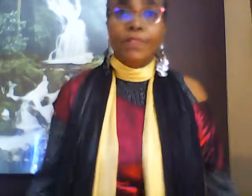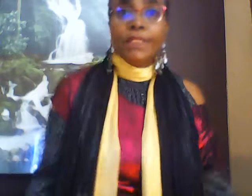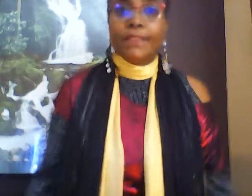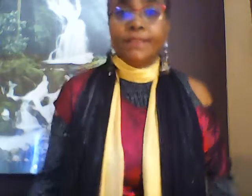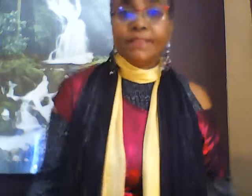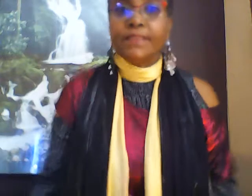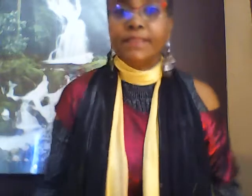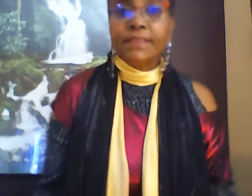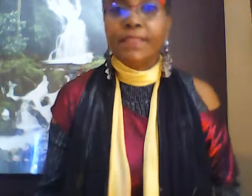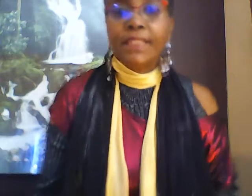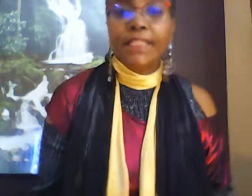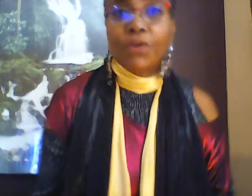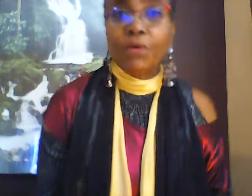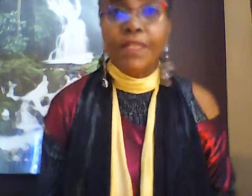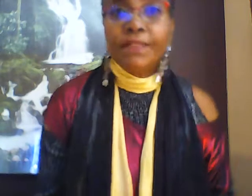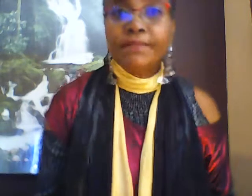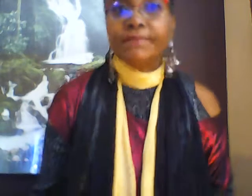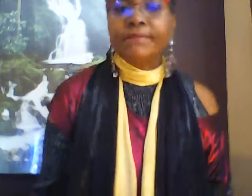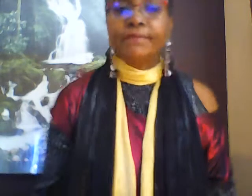bleeding is coming.